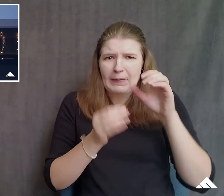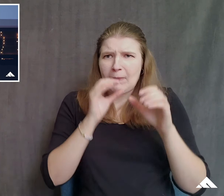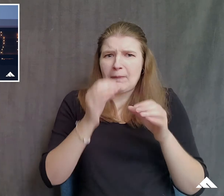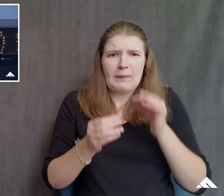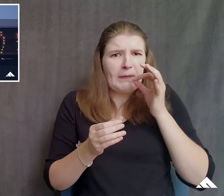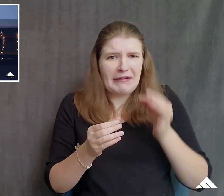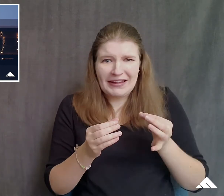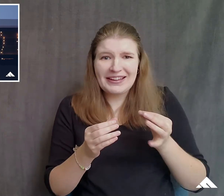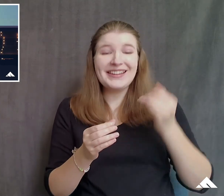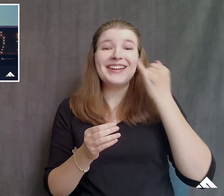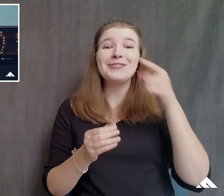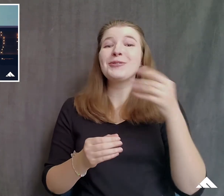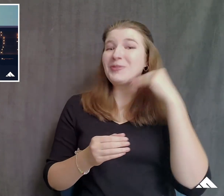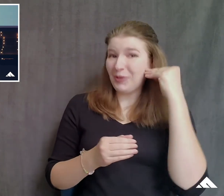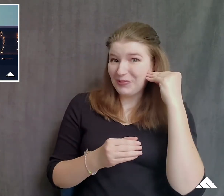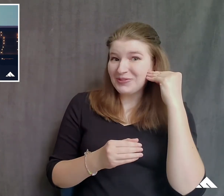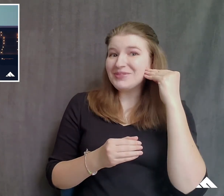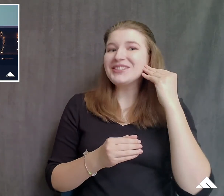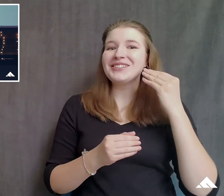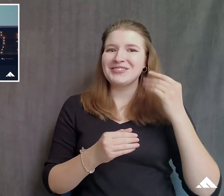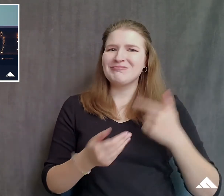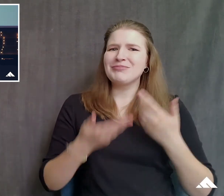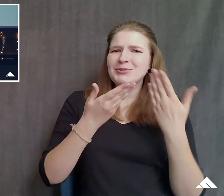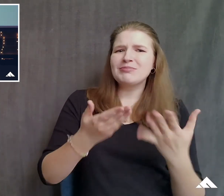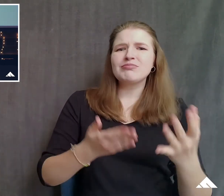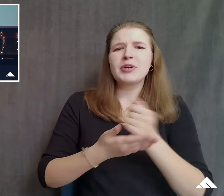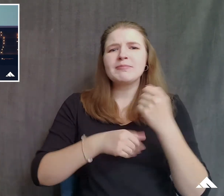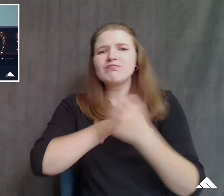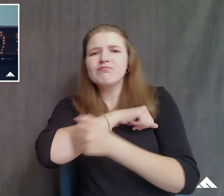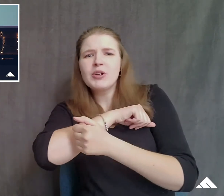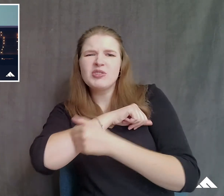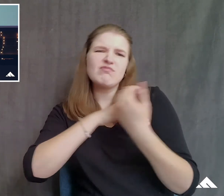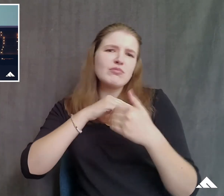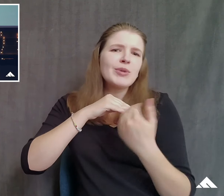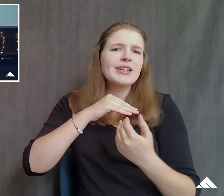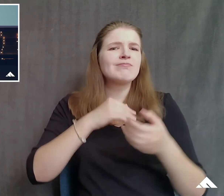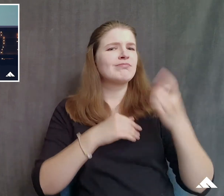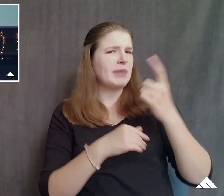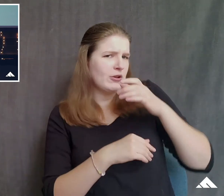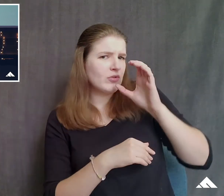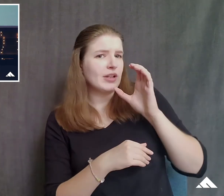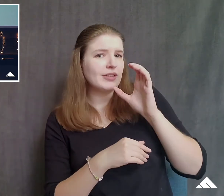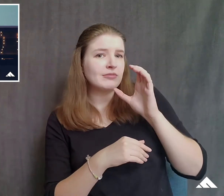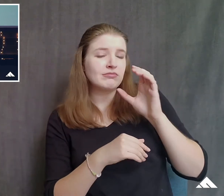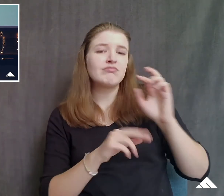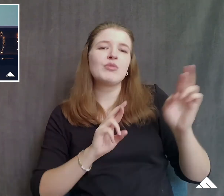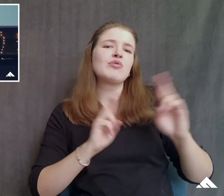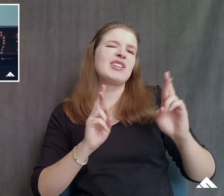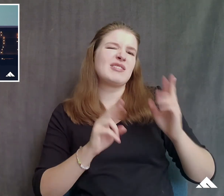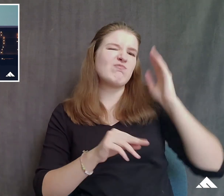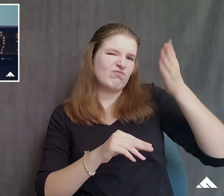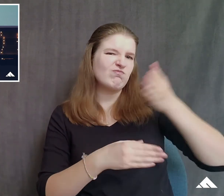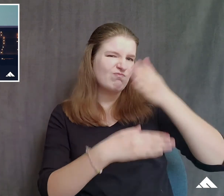And if you're at home, you want to grab those cracker or bread or a little juice and so that you're ready for that when we get to